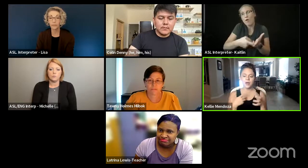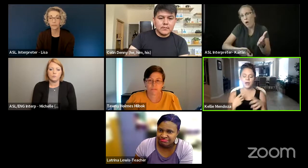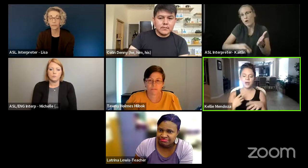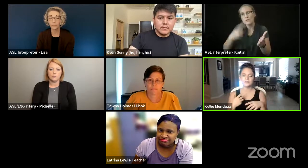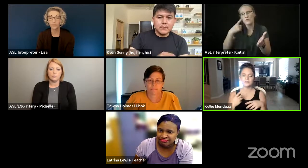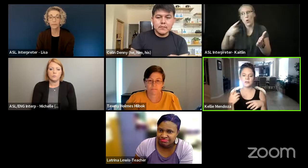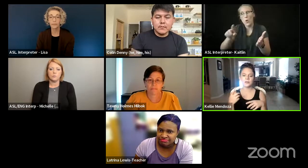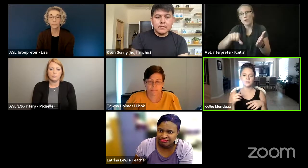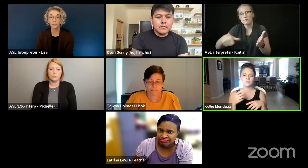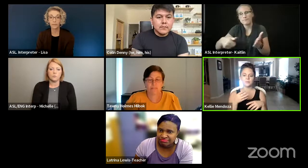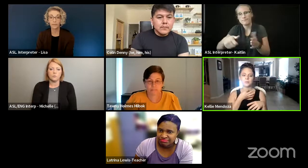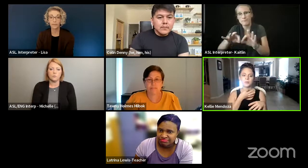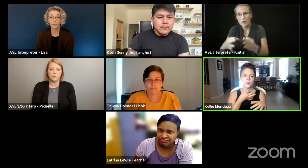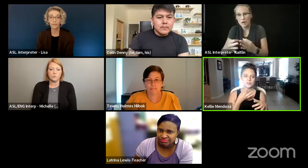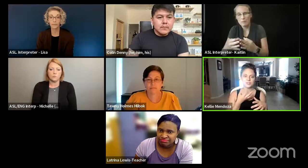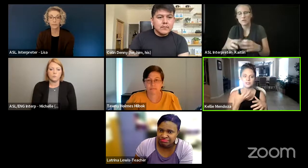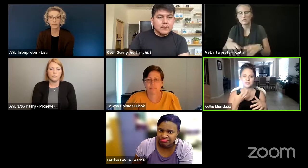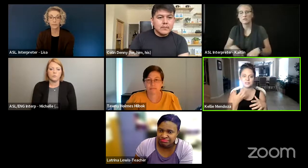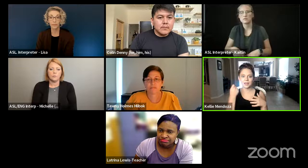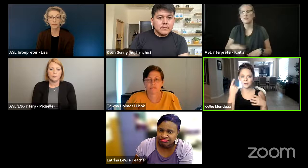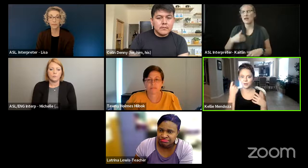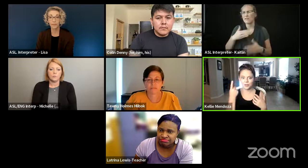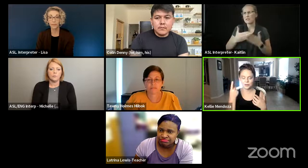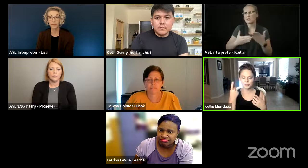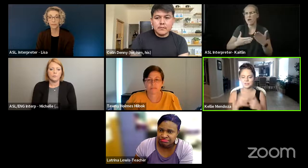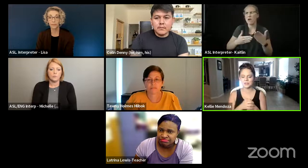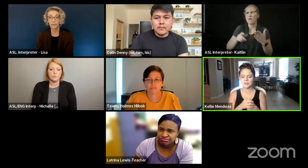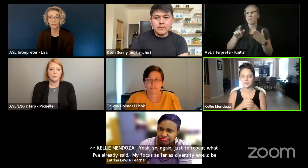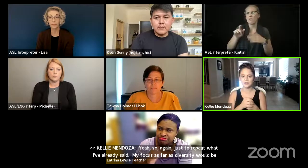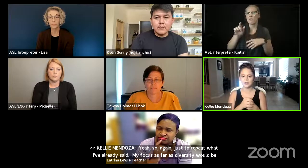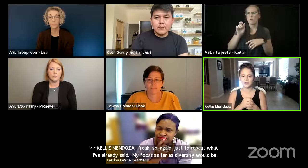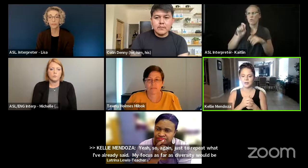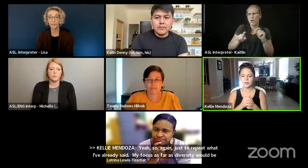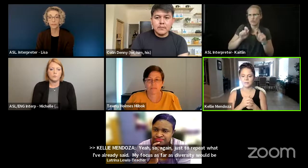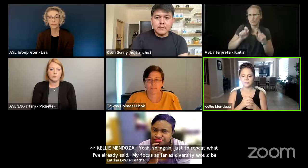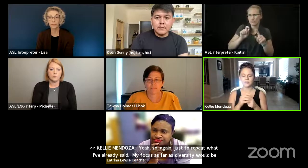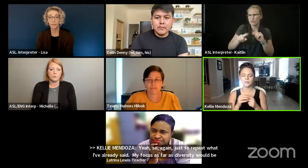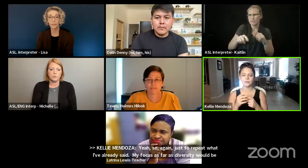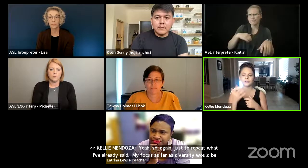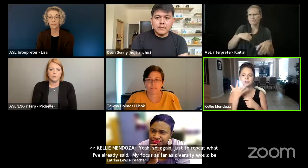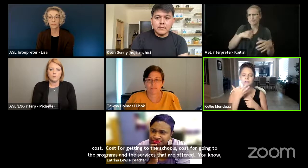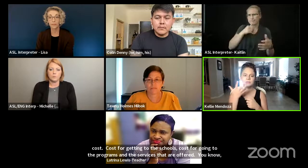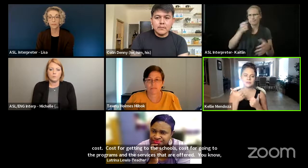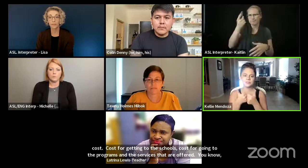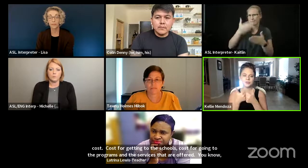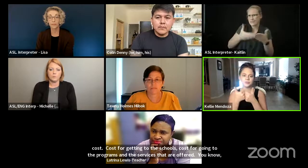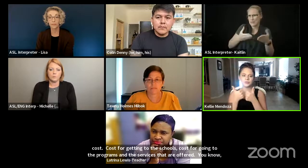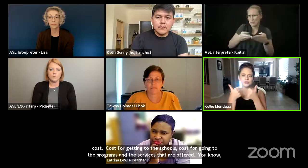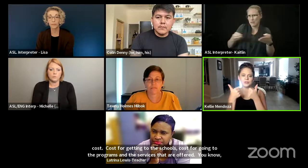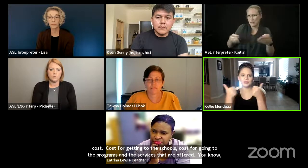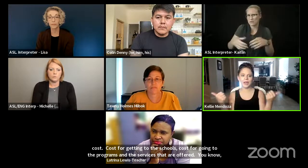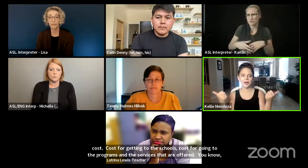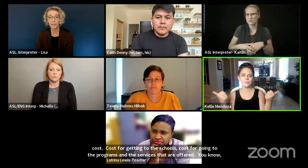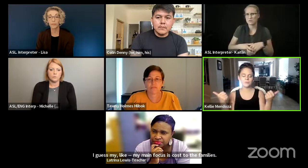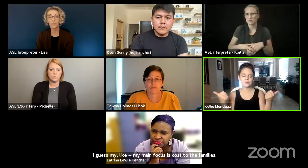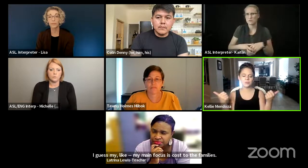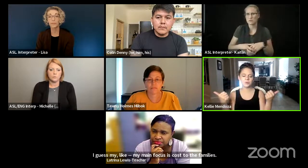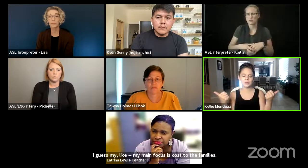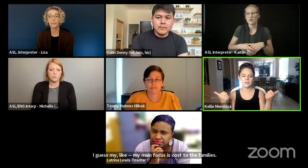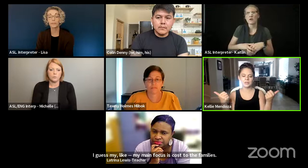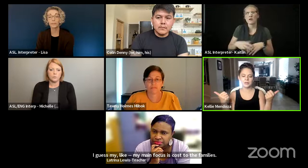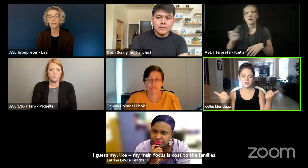I do have some questions that I don't quite understand. There seems to be this huge